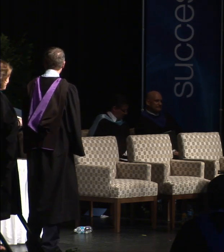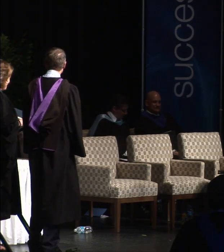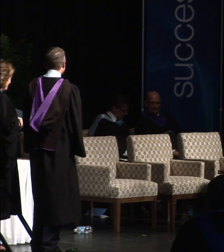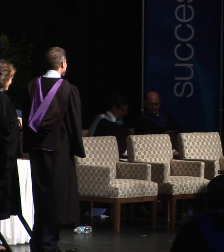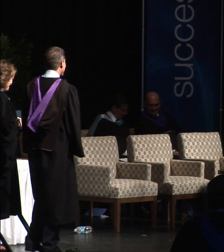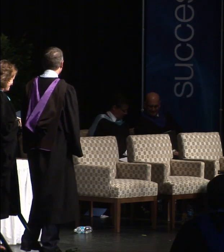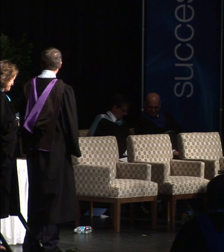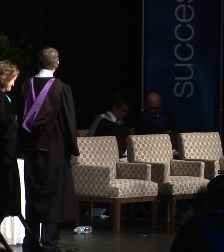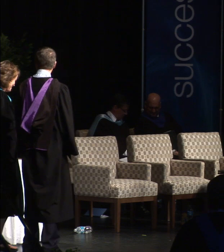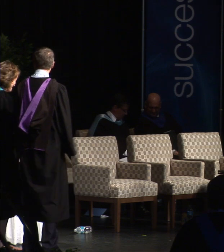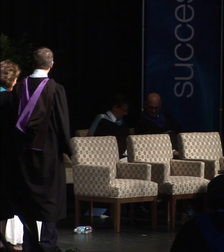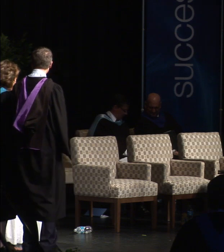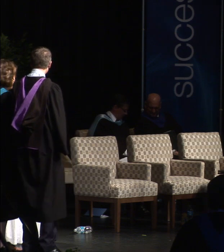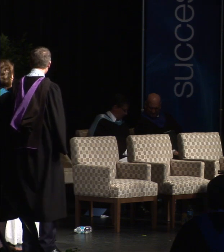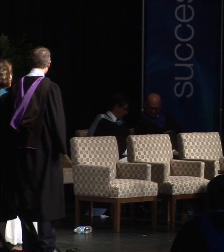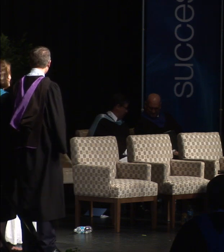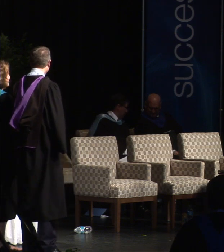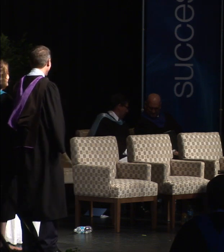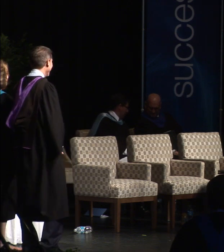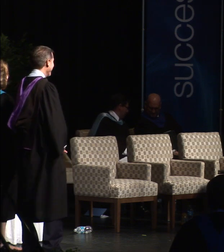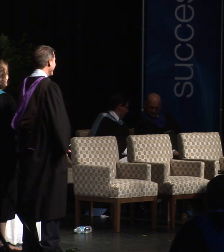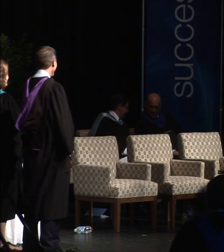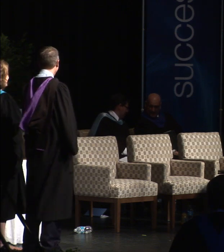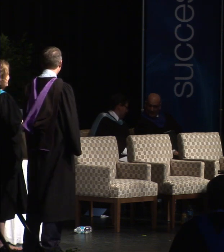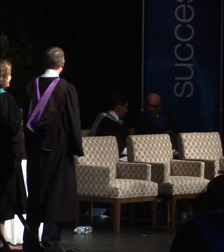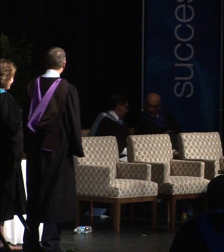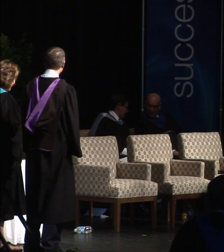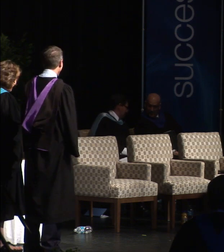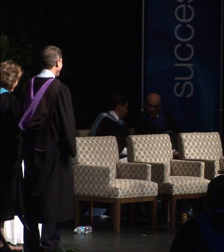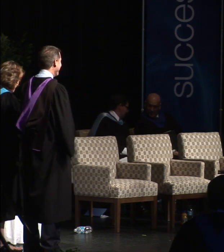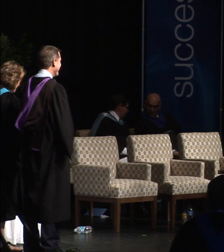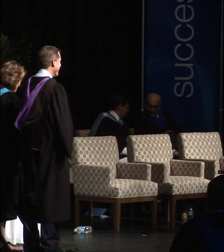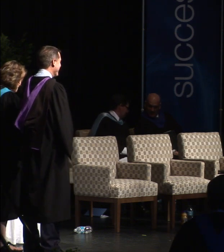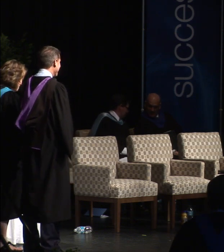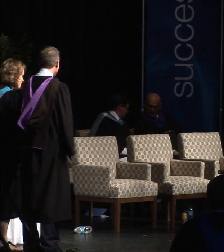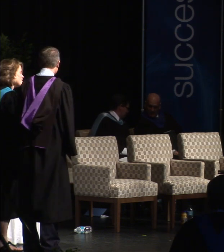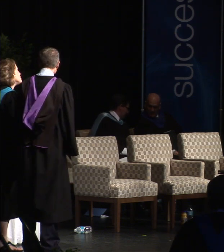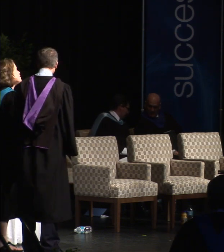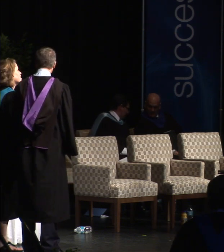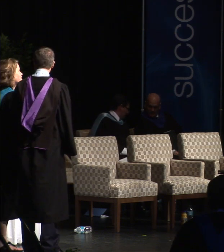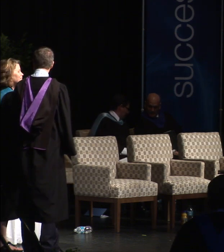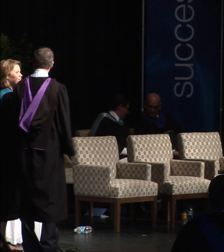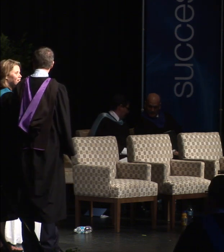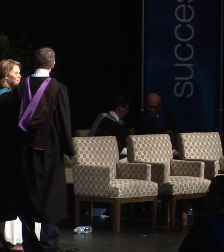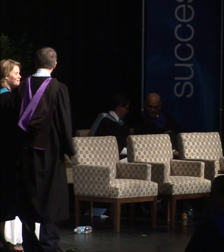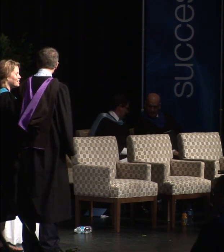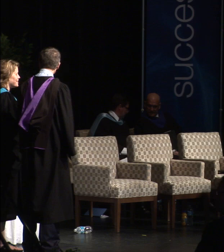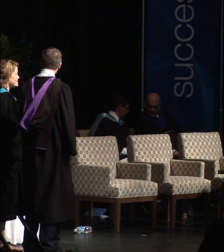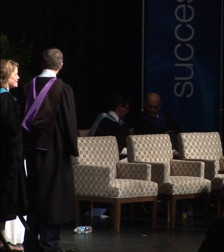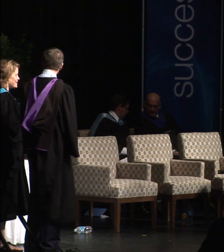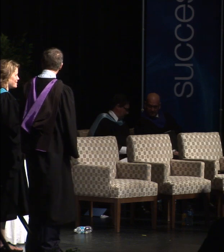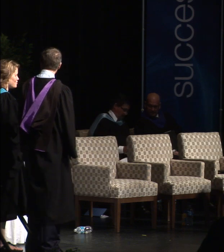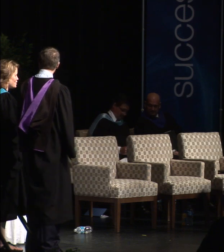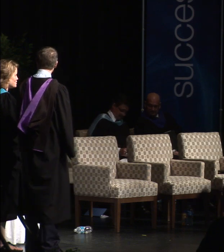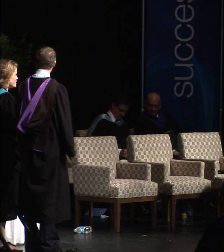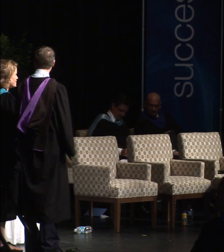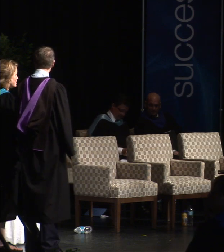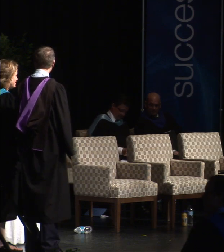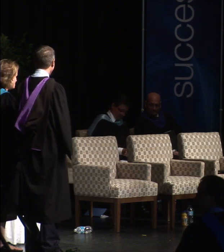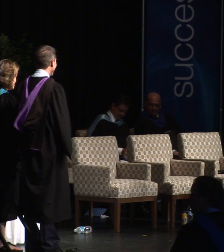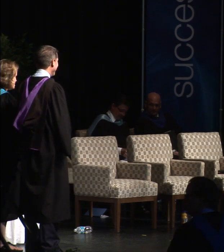School of Trades and Technology. For the certificate in heavy-duty equipment, truck and transport repair.